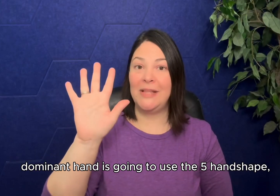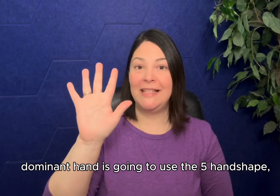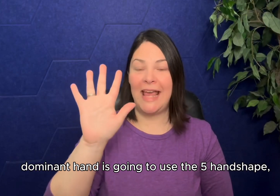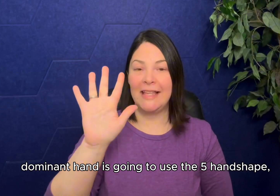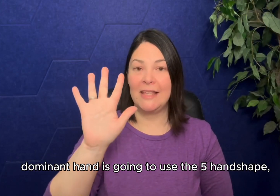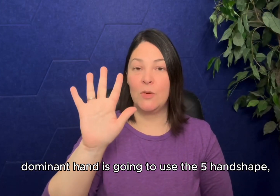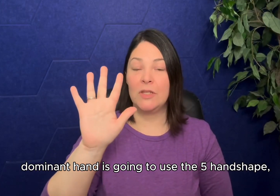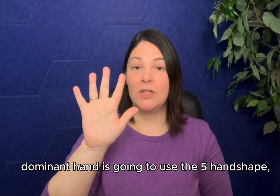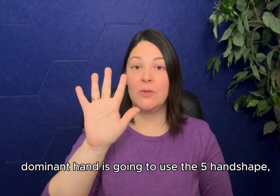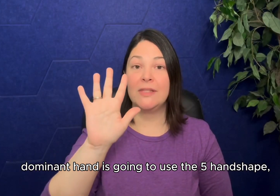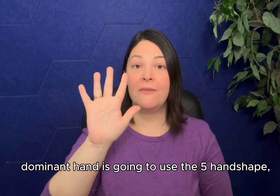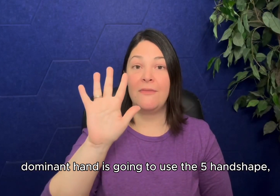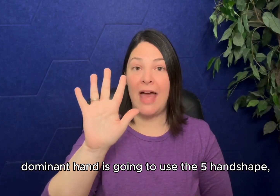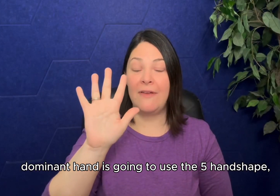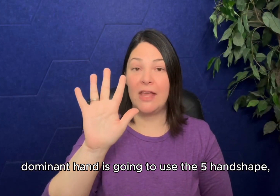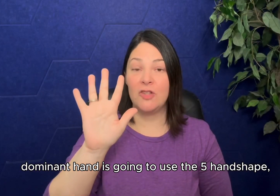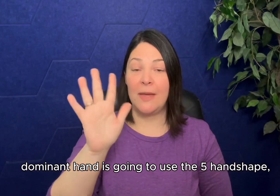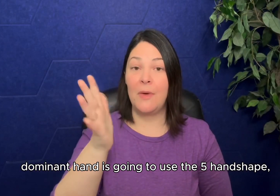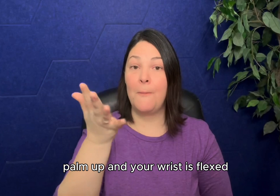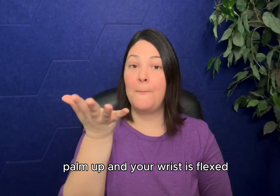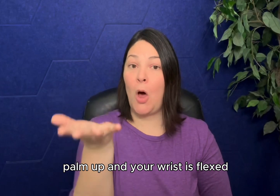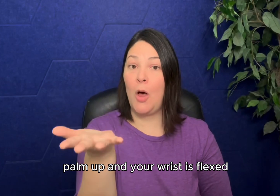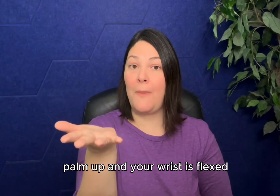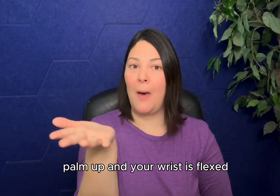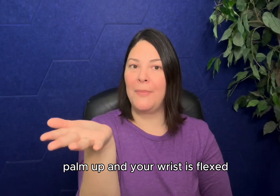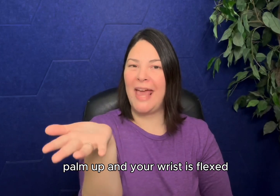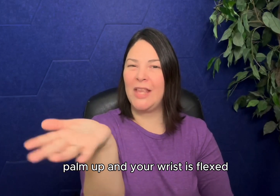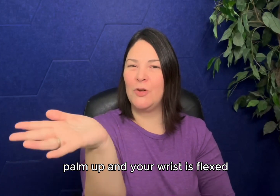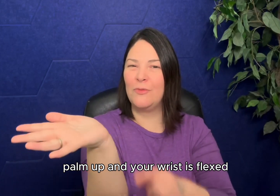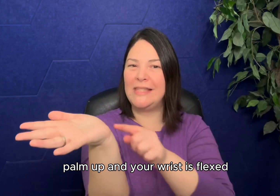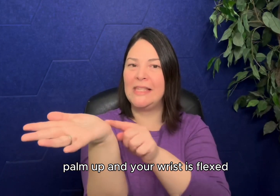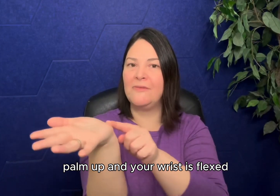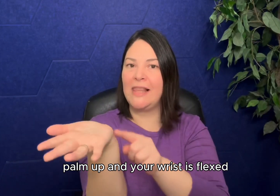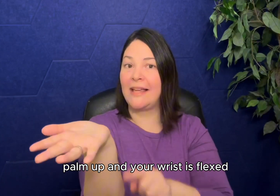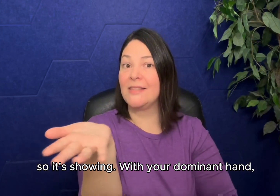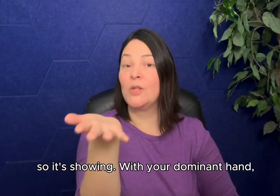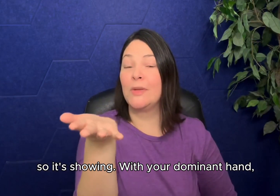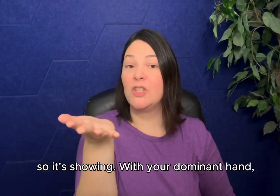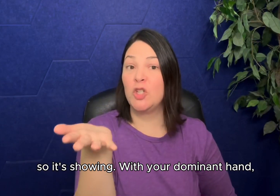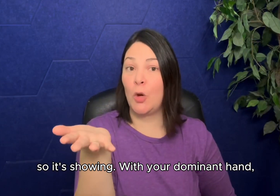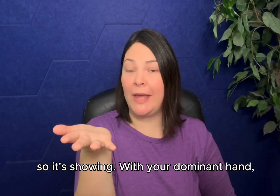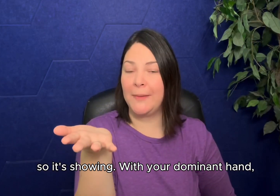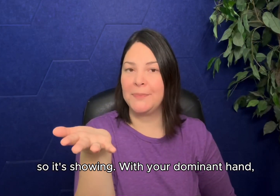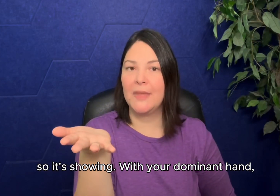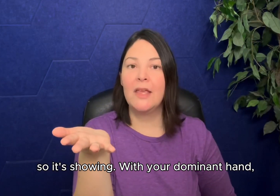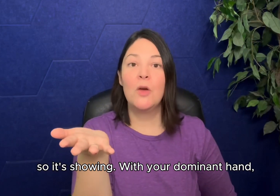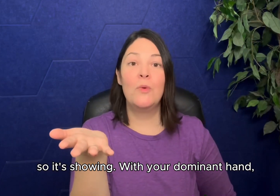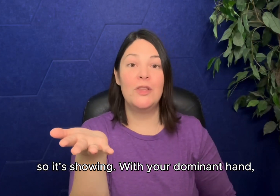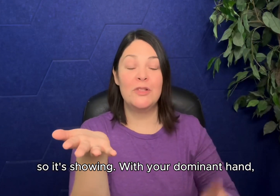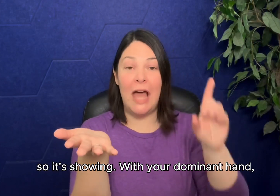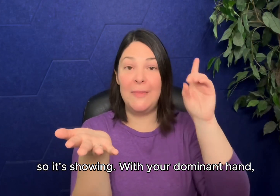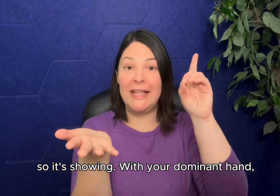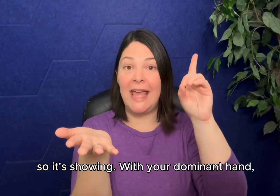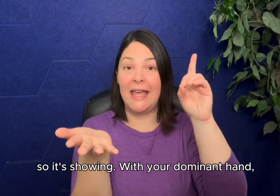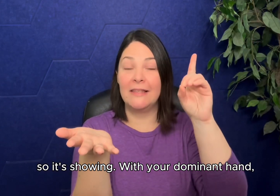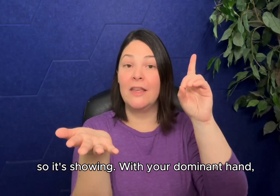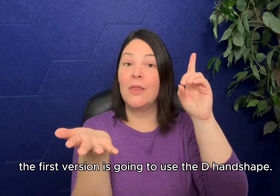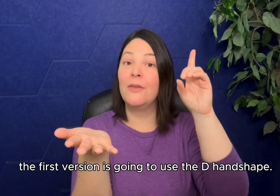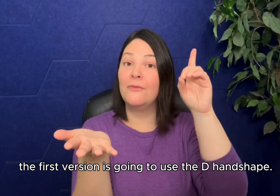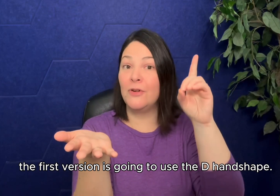hand is going to use the 5 hand shape, palm up, and your wrist is flexed, so it's showing. With your dominant hand, the first